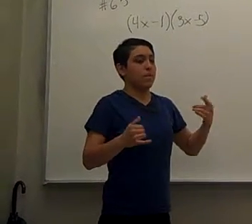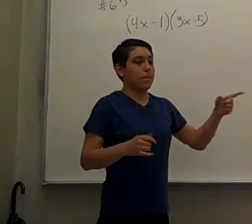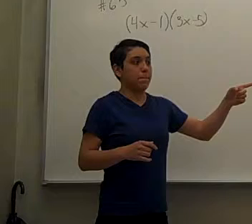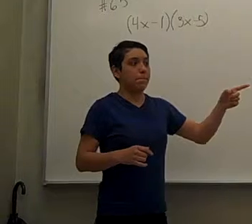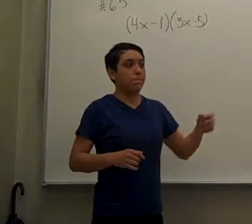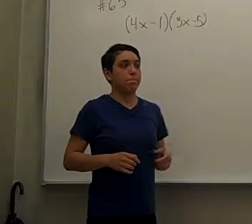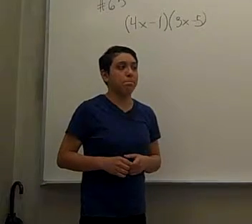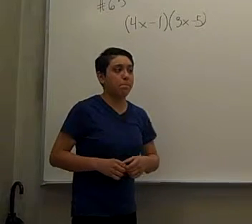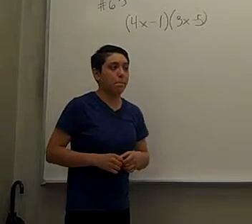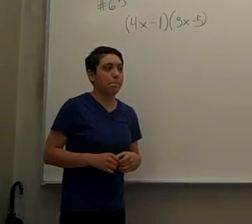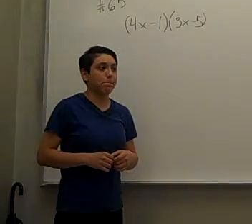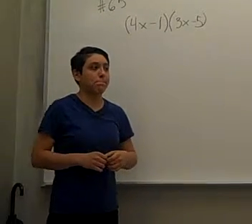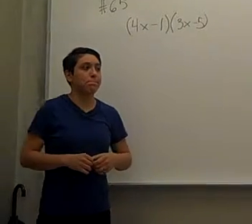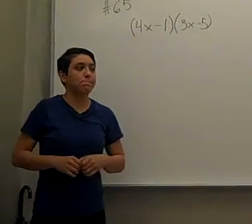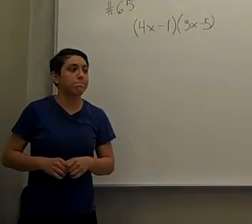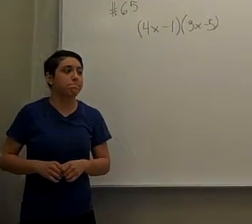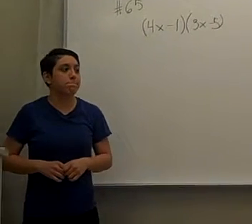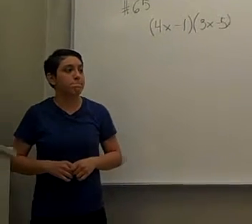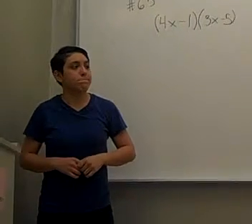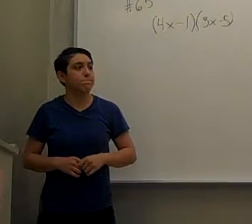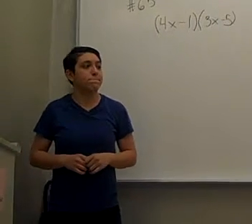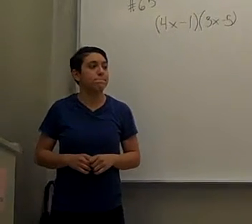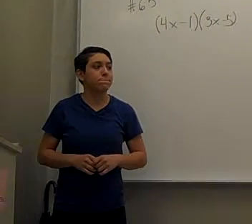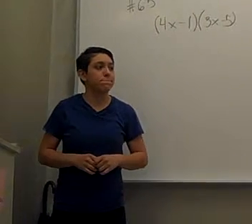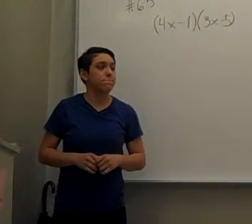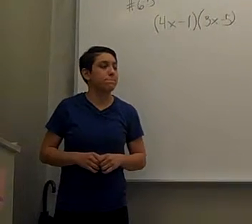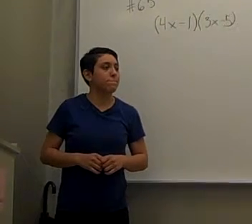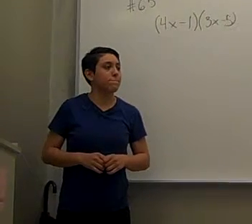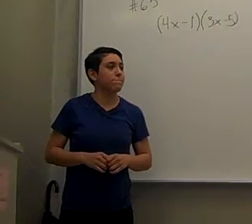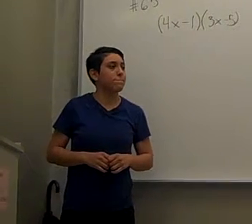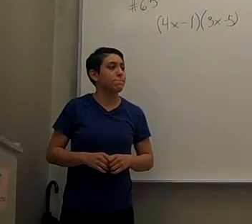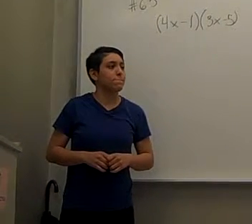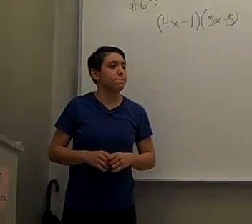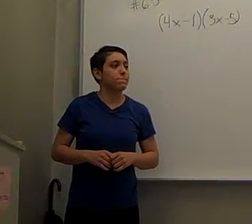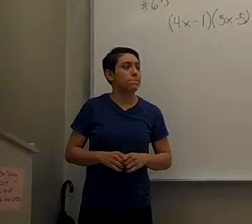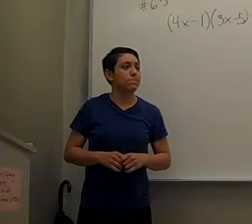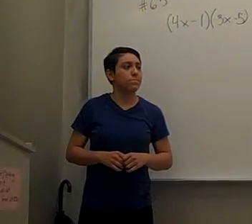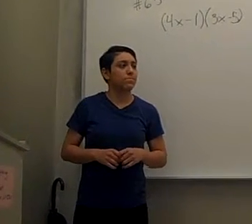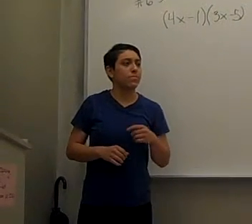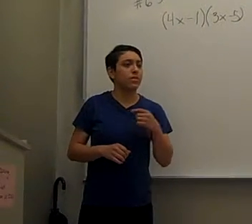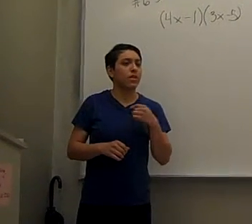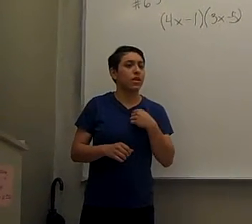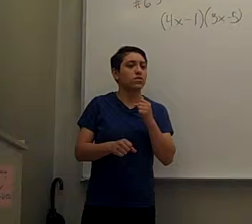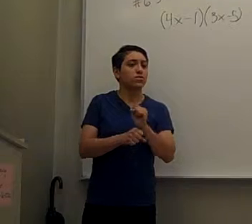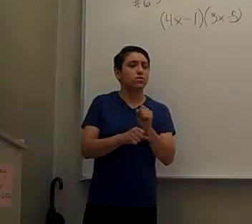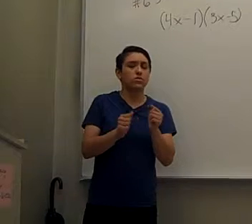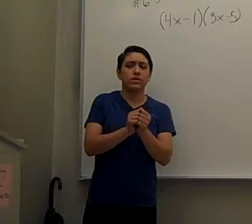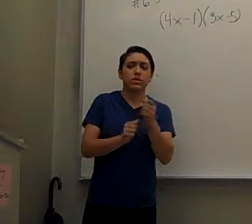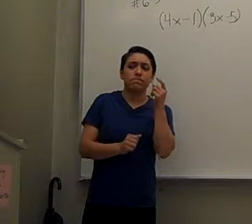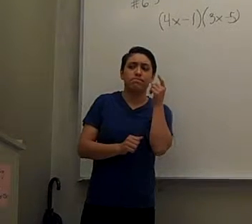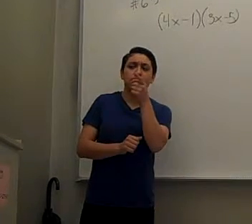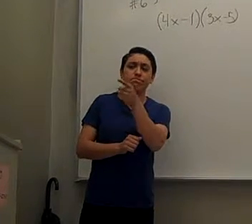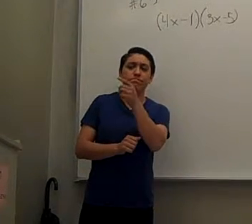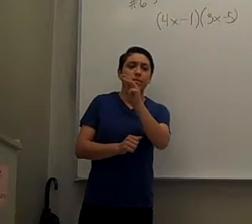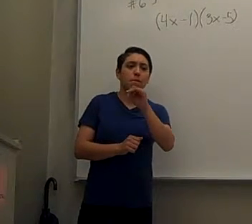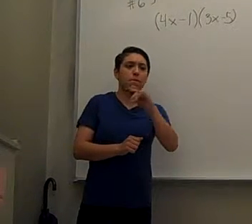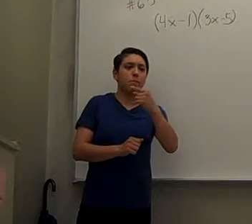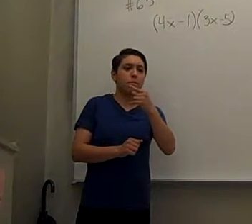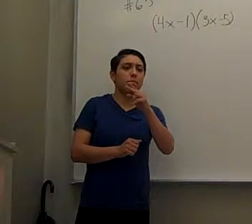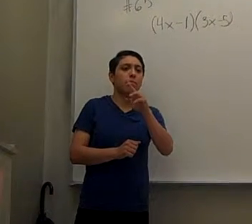thing. And actually, I was working on this with Miguel and then with, I don't remember who,